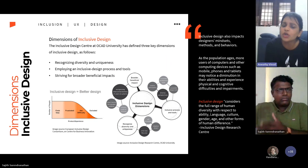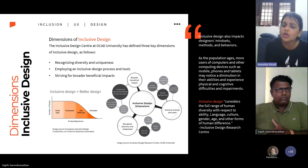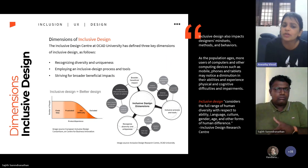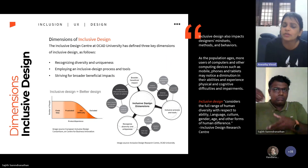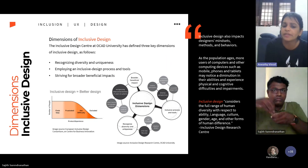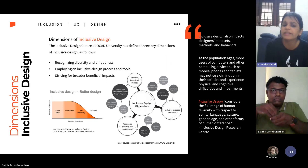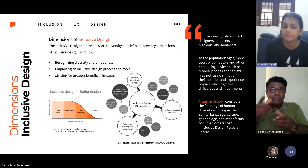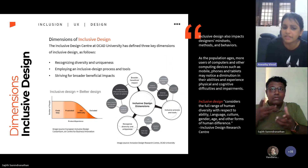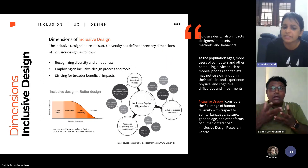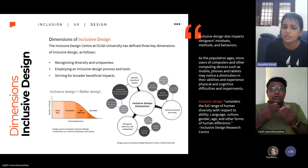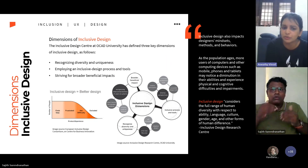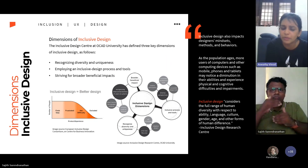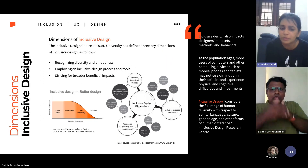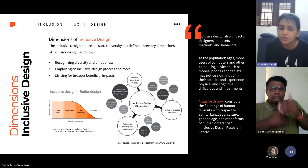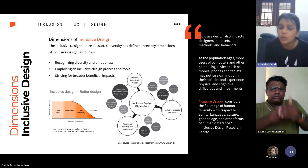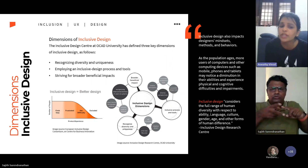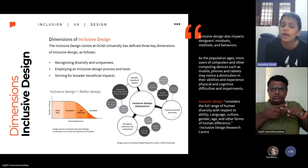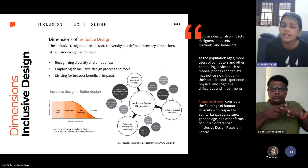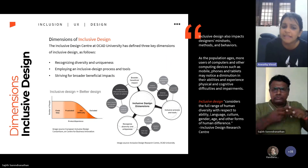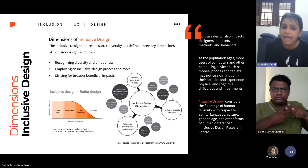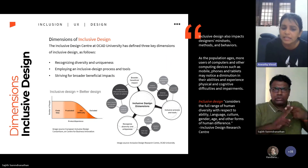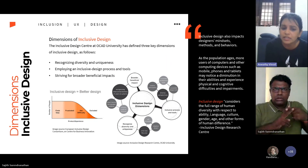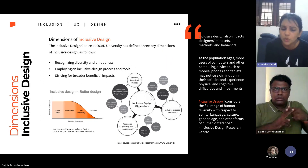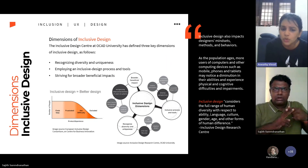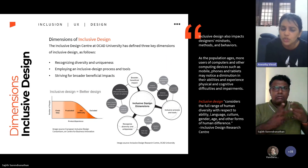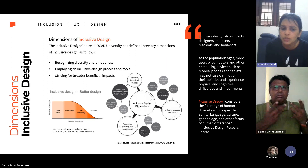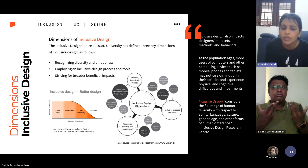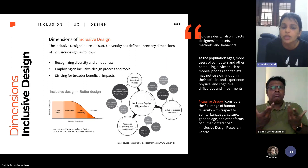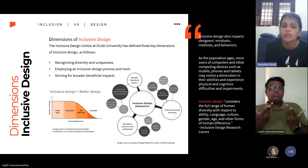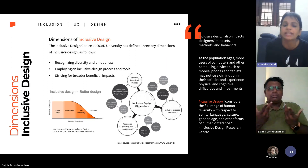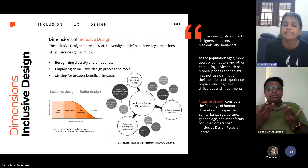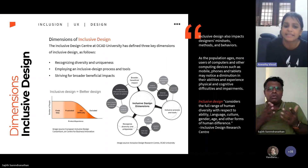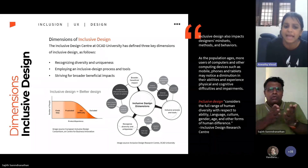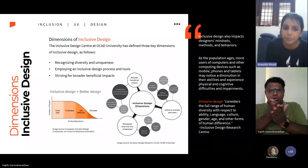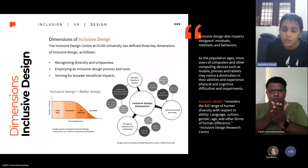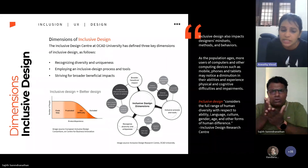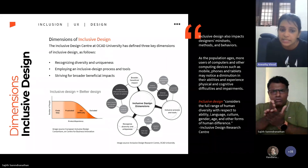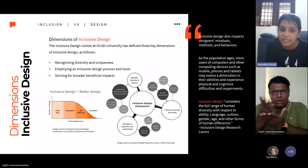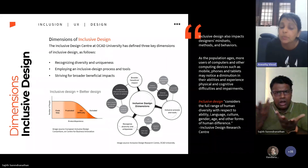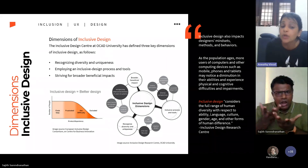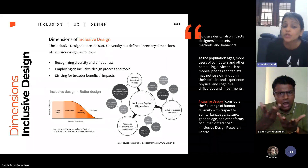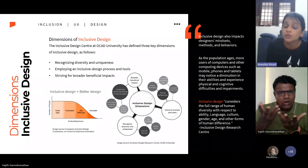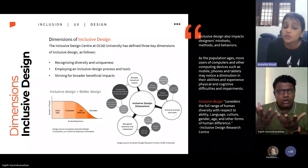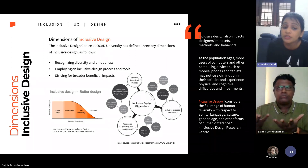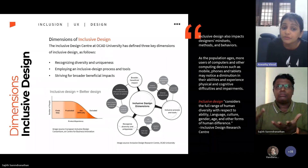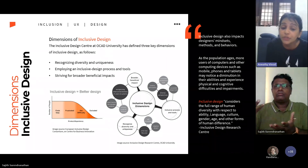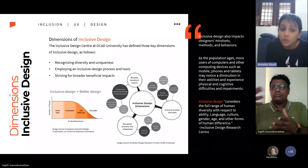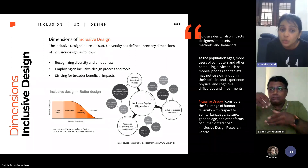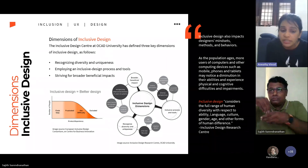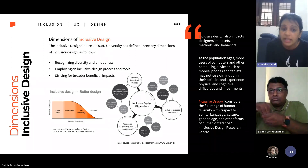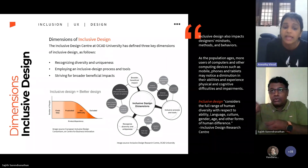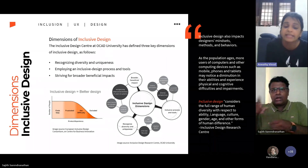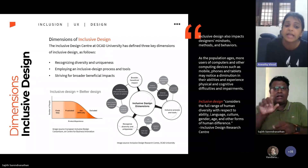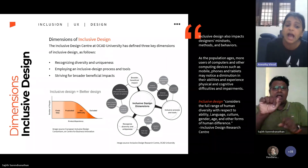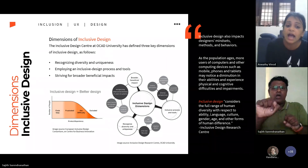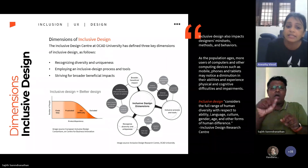Like we talked about, a big diversity of people. So when you are designing solutions, when you are looking at the design process, it's important you use different